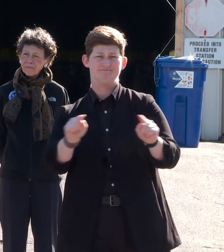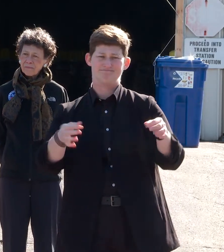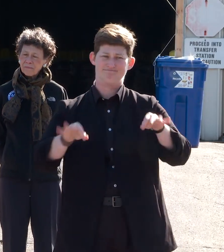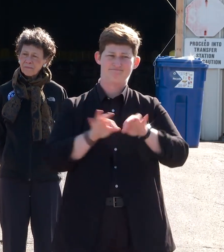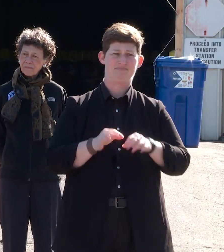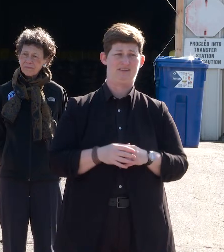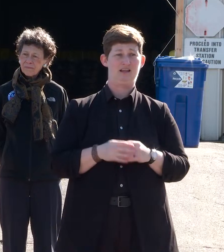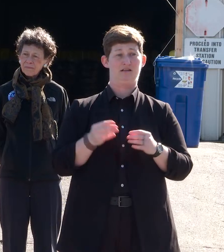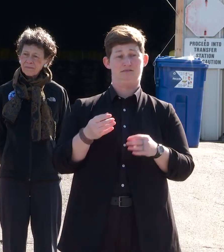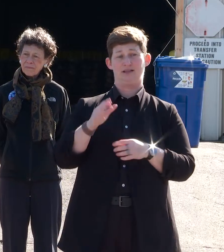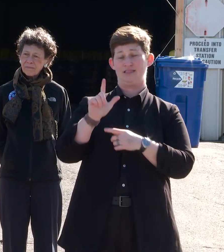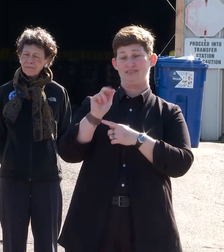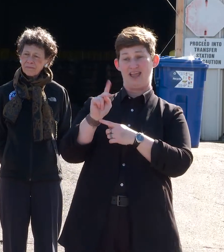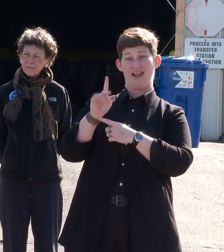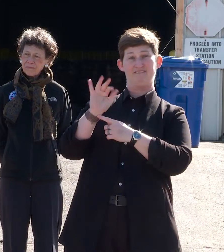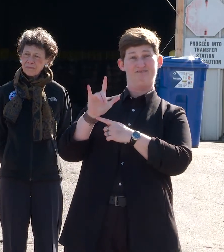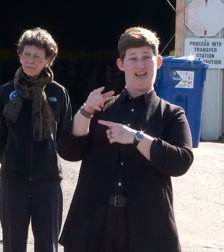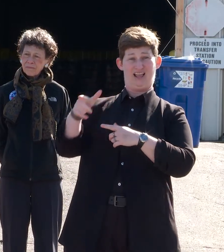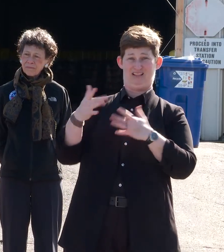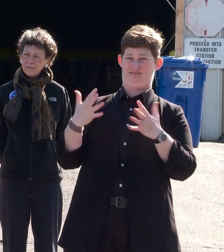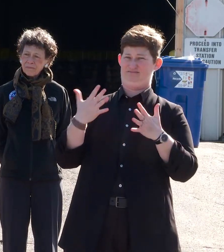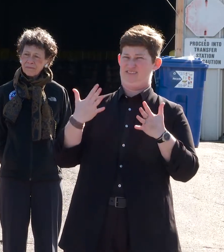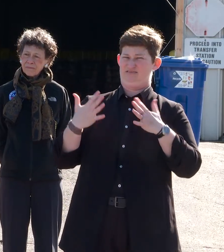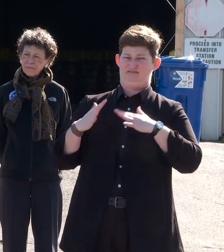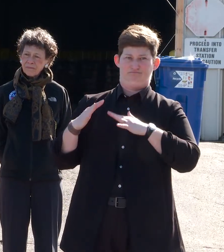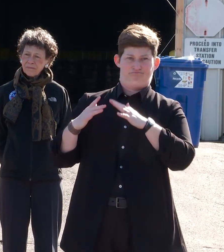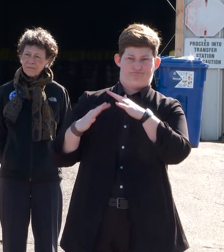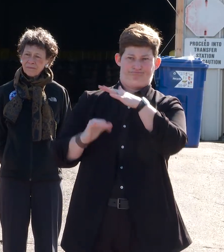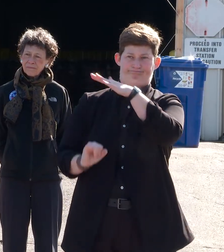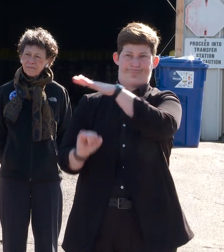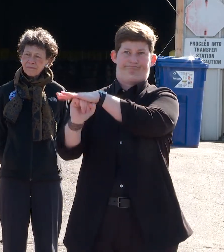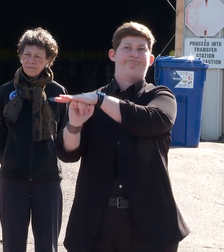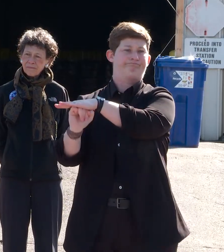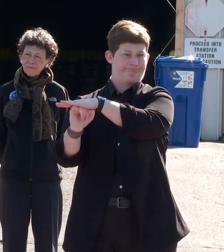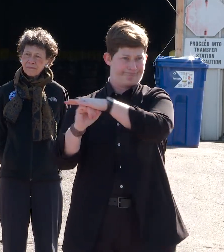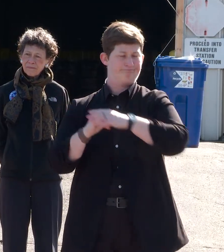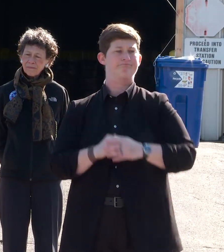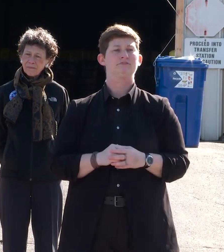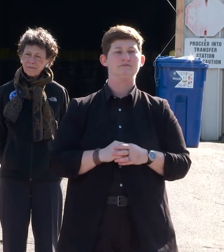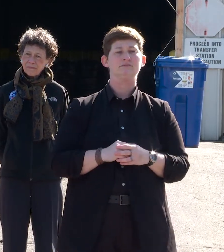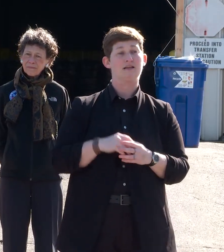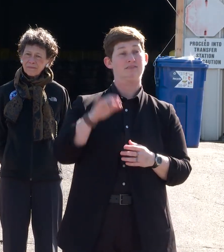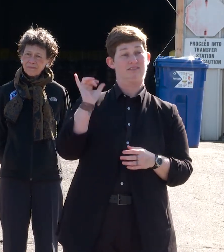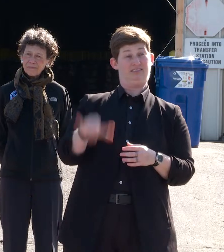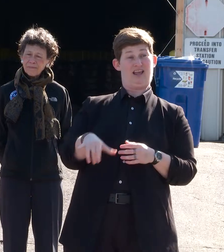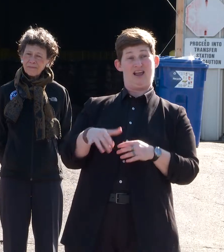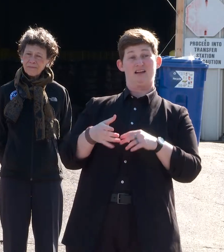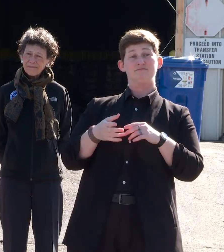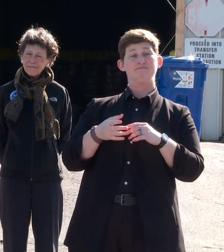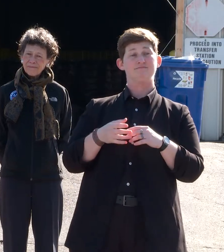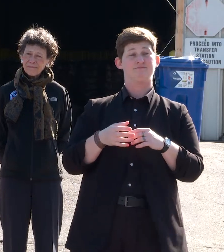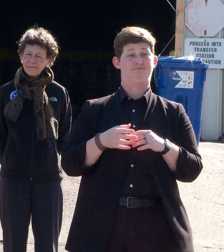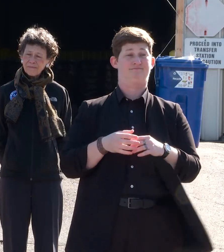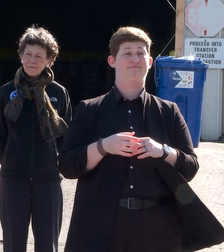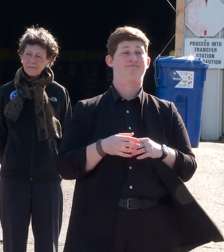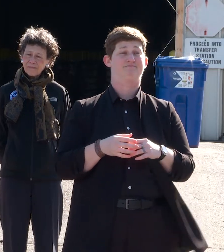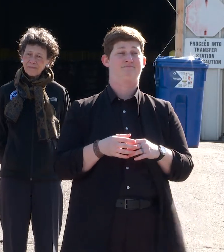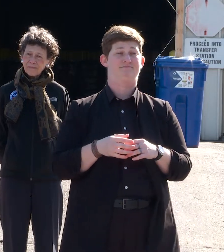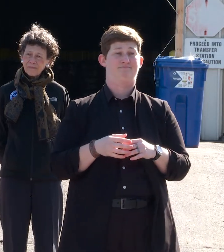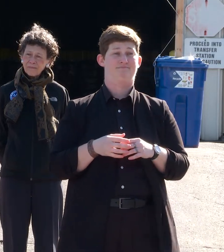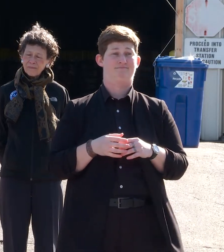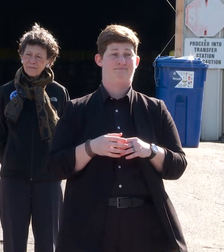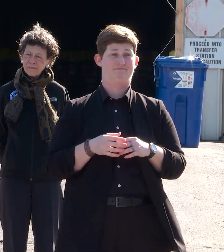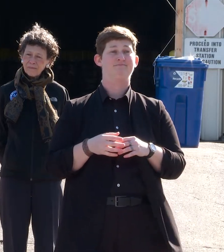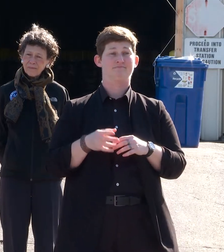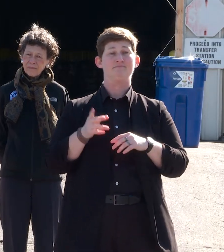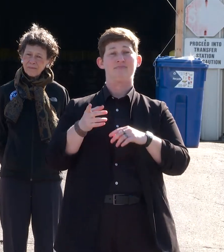capacities, and they increase greenhouse gas emissions every day as that waste decomposes. That affects the local communities, it affects